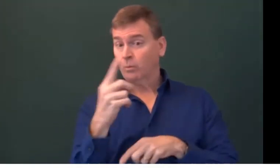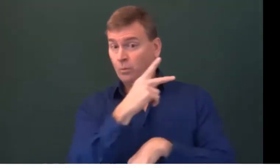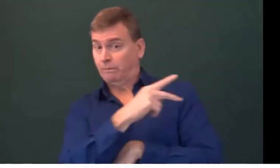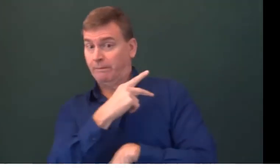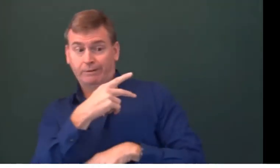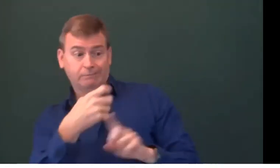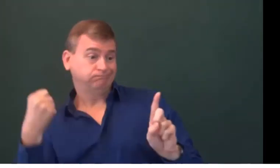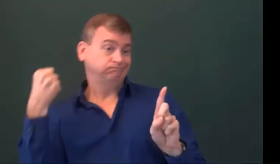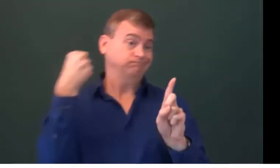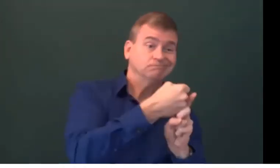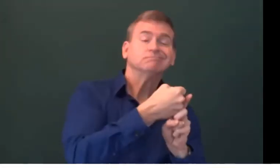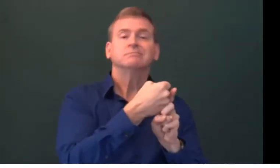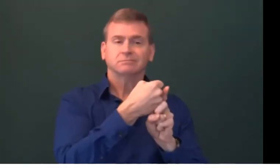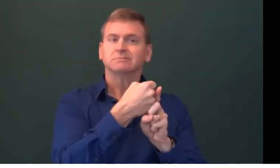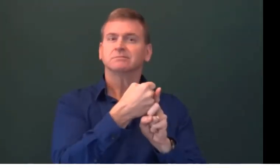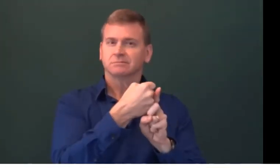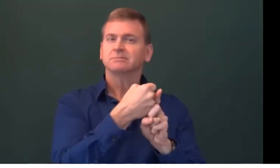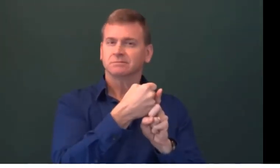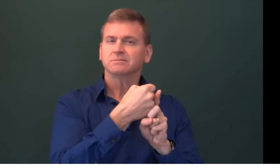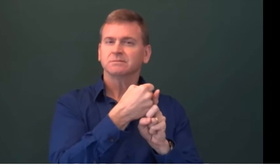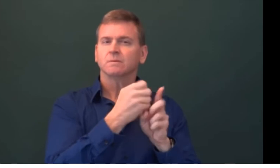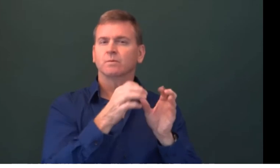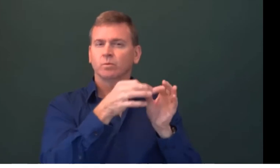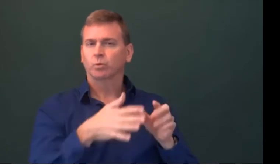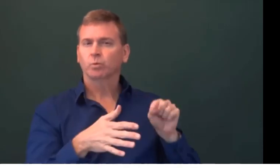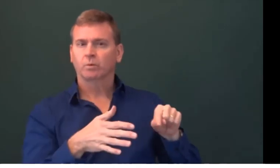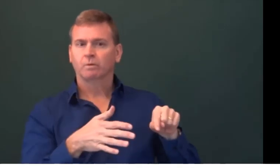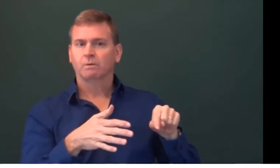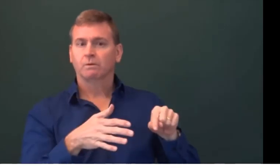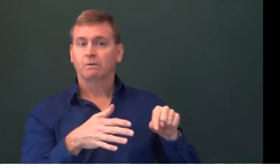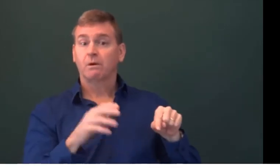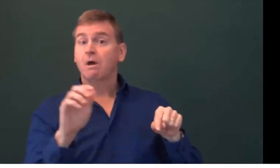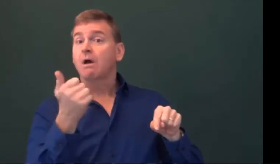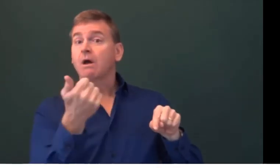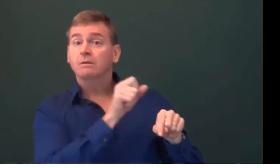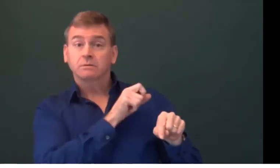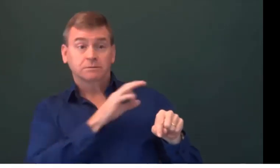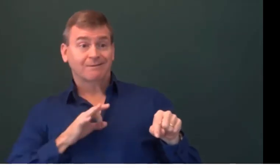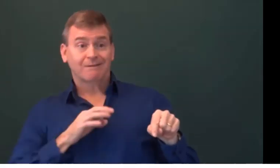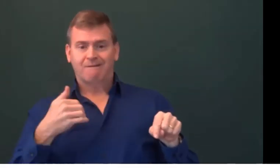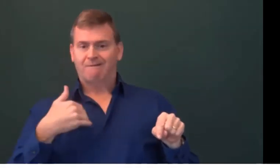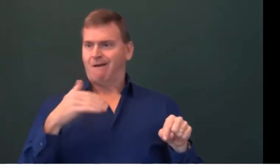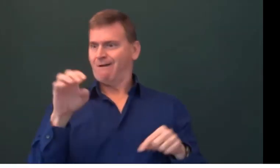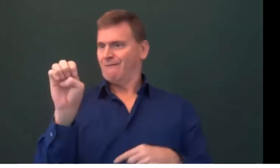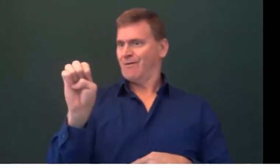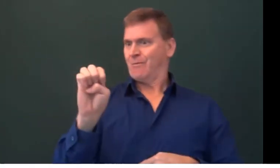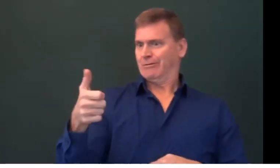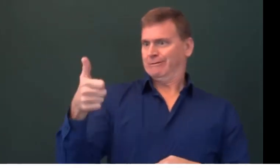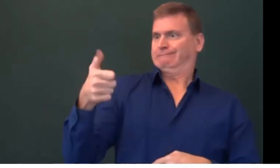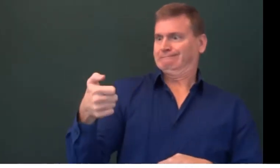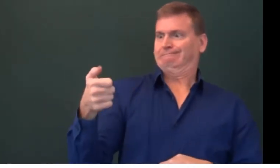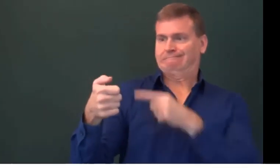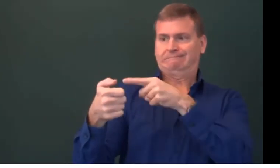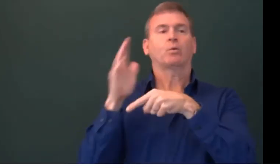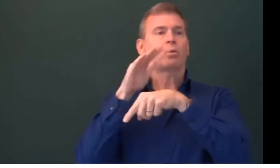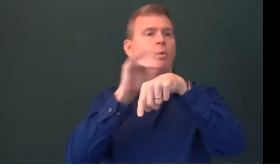The next story happened in the mental health facility. An interpreter was with a patient when all of a sudden the patient physically assaults